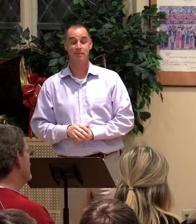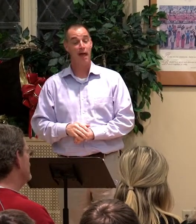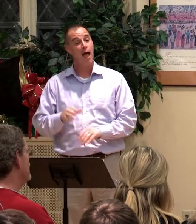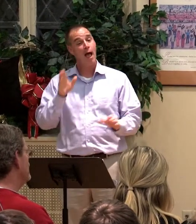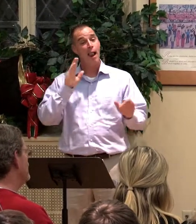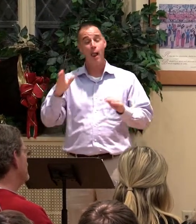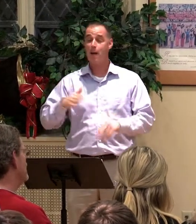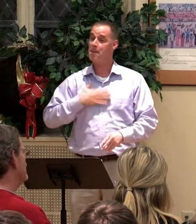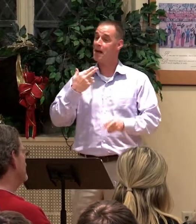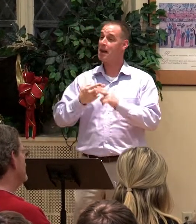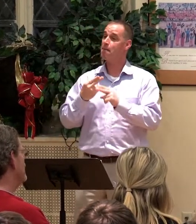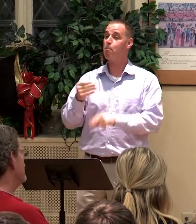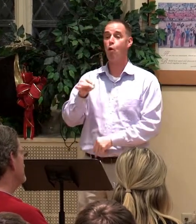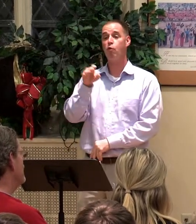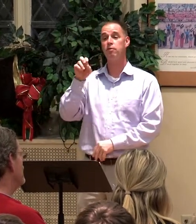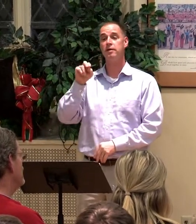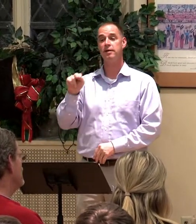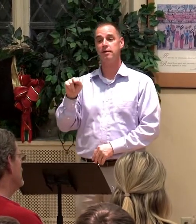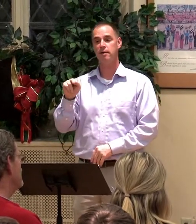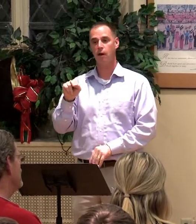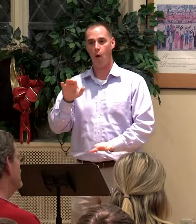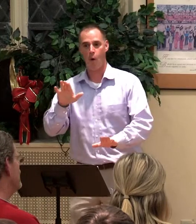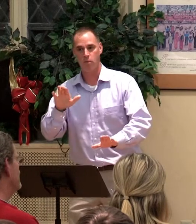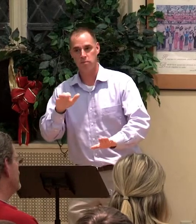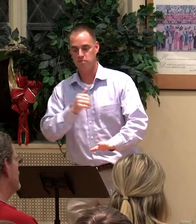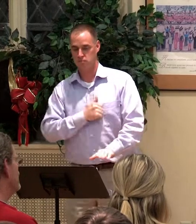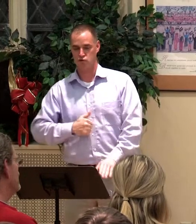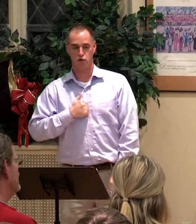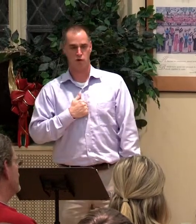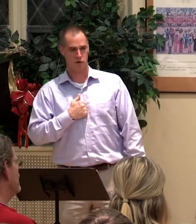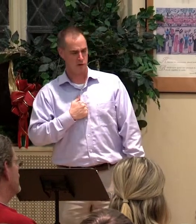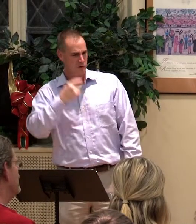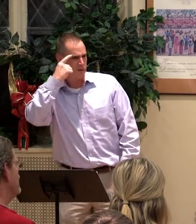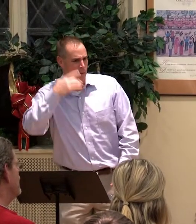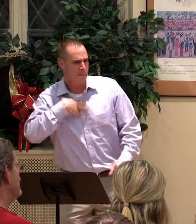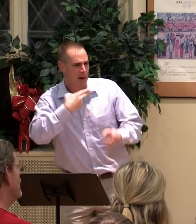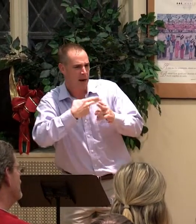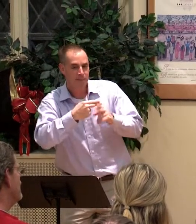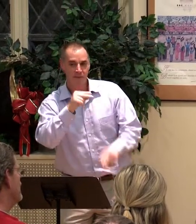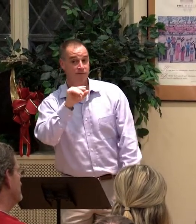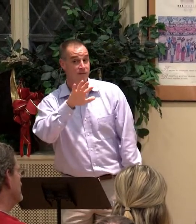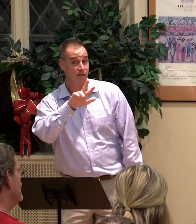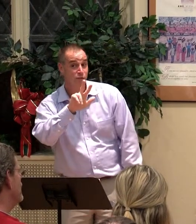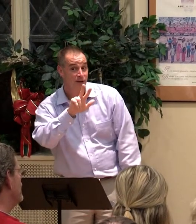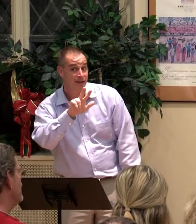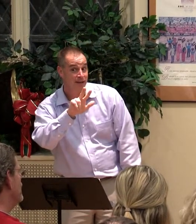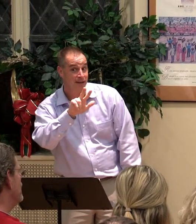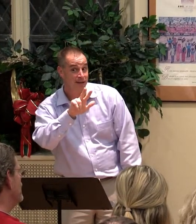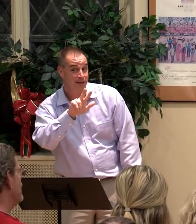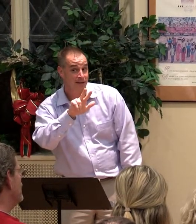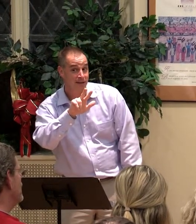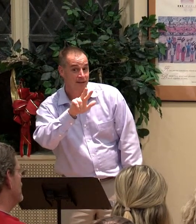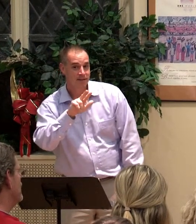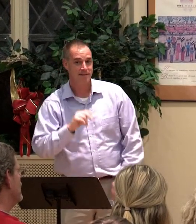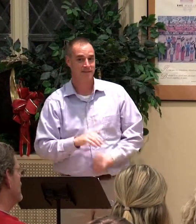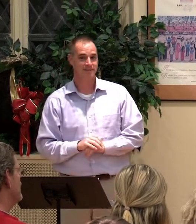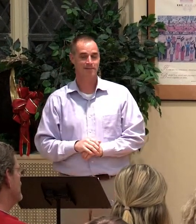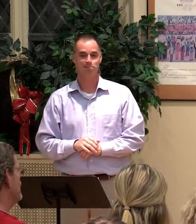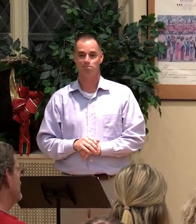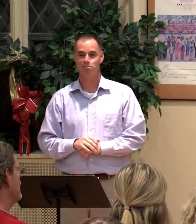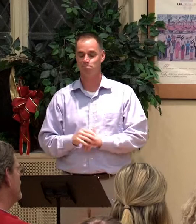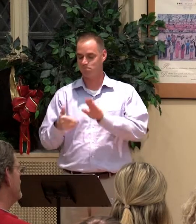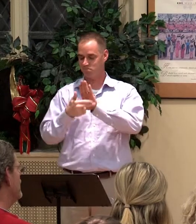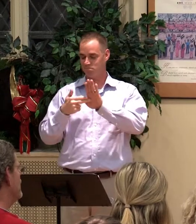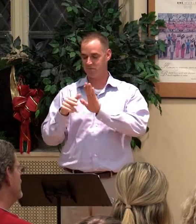Hello, my name is Maureen. Oh, I'm sorry. Did you think my name was 53? Well, it's